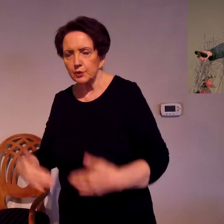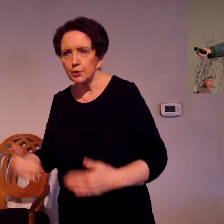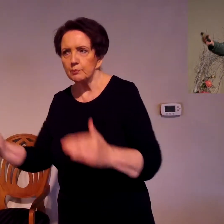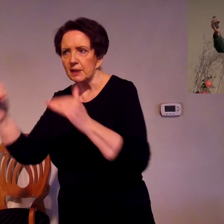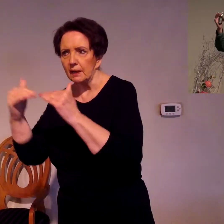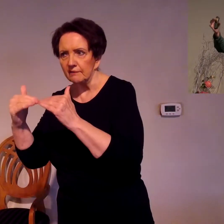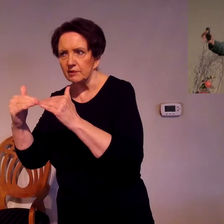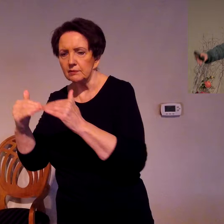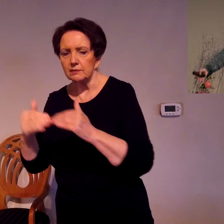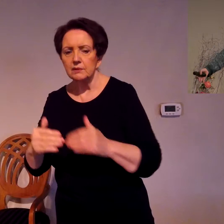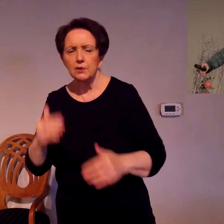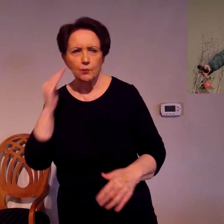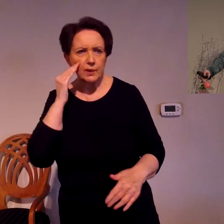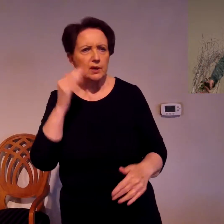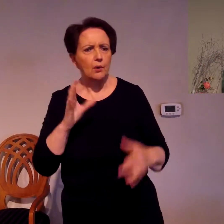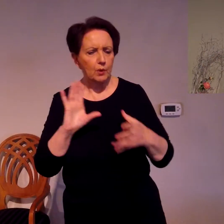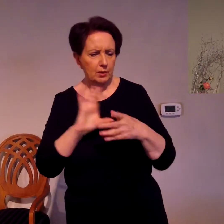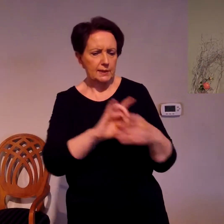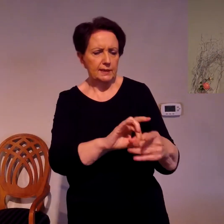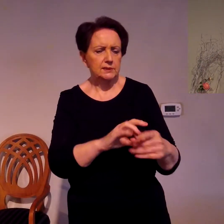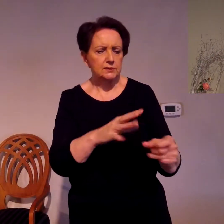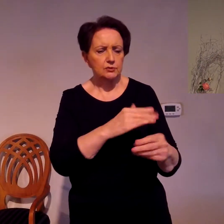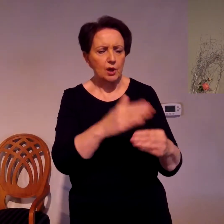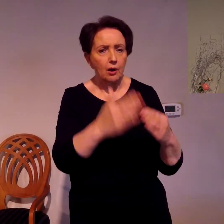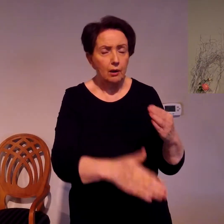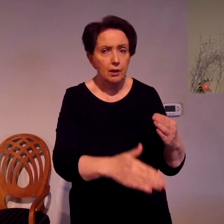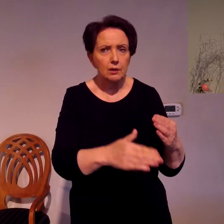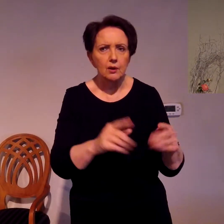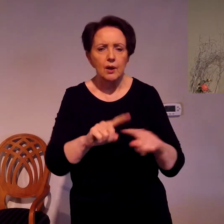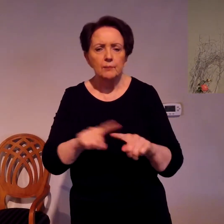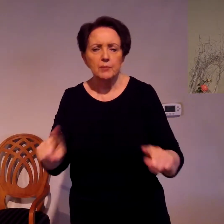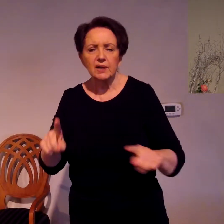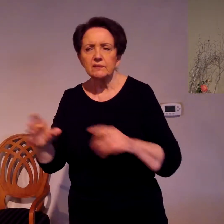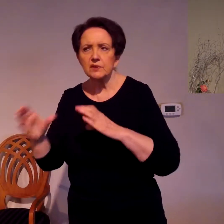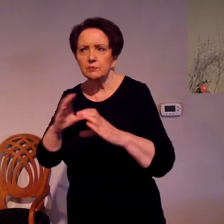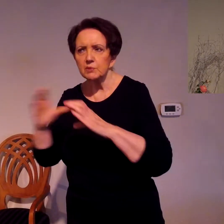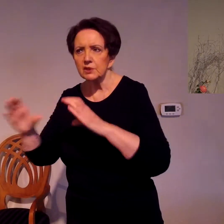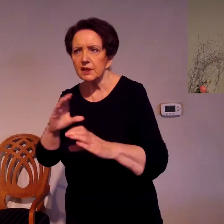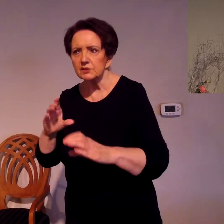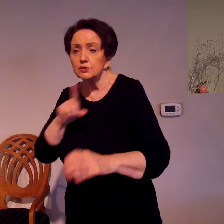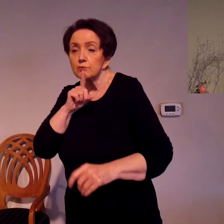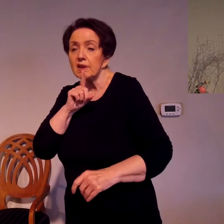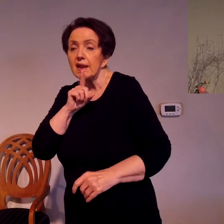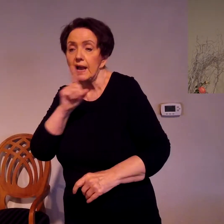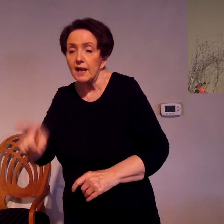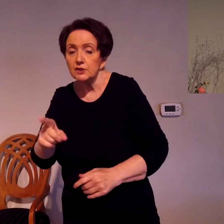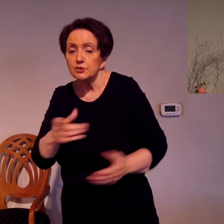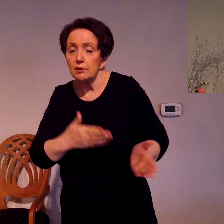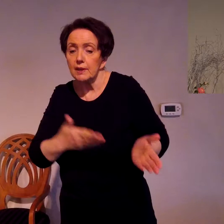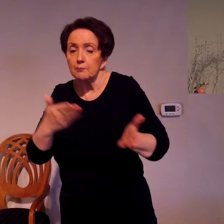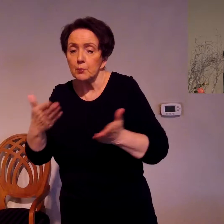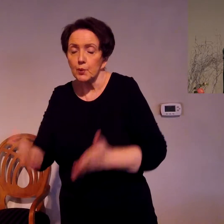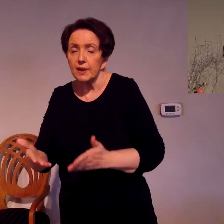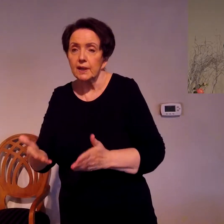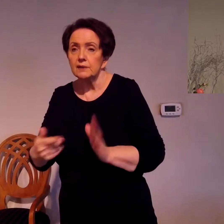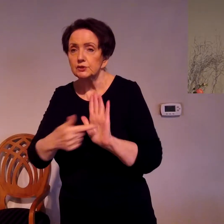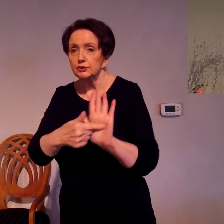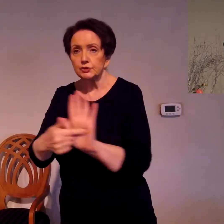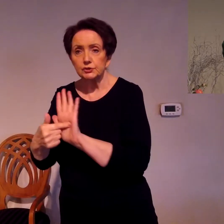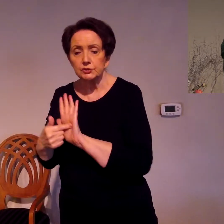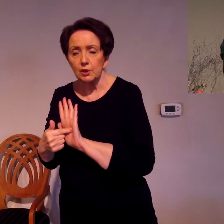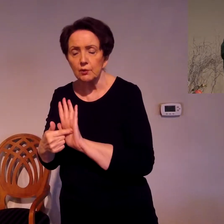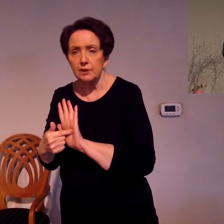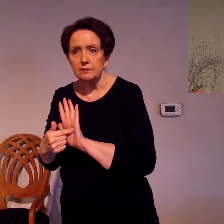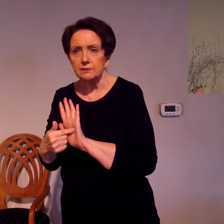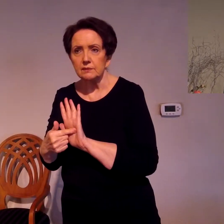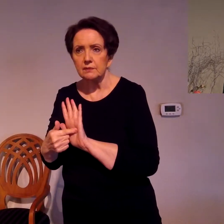part of the whole. We're already all of that. But it is in our communication that we actually bring that out. We bring that to